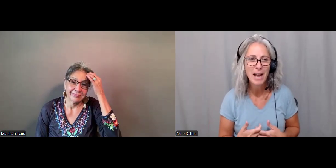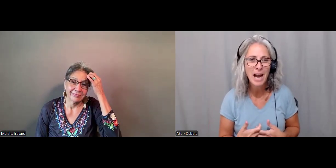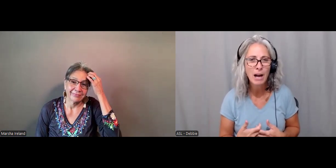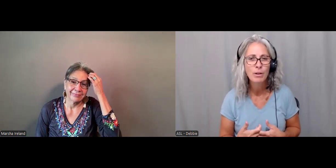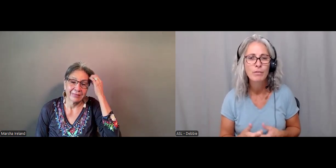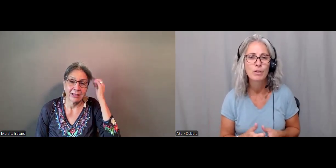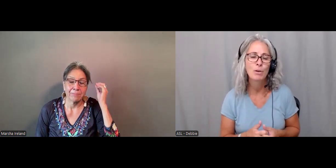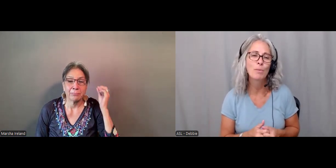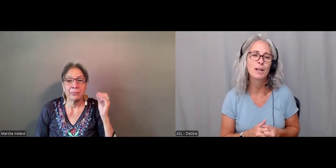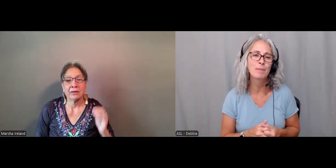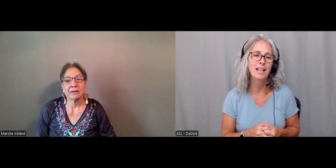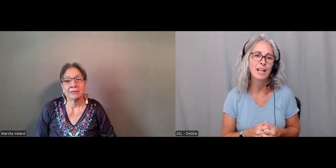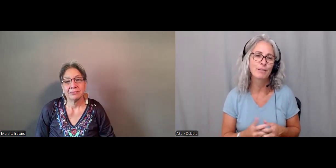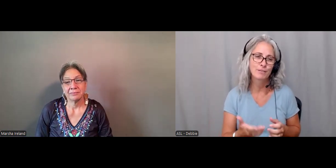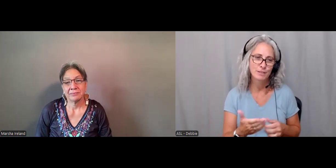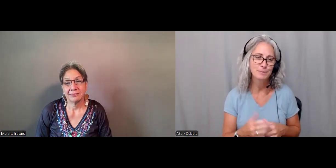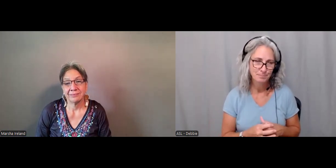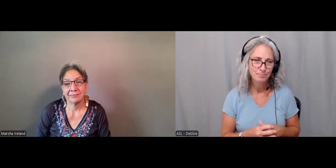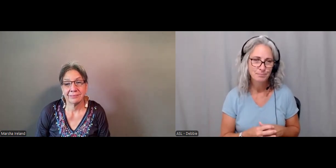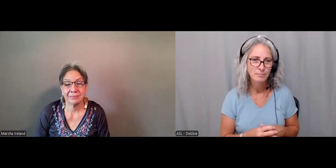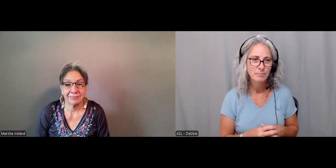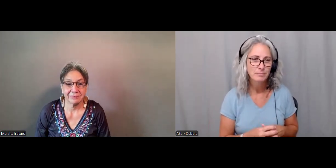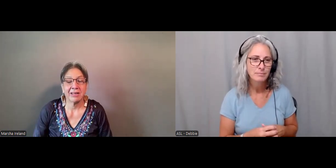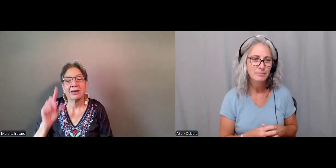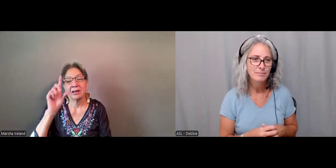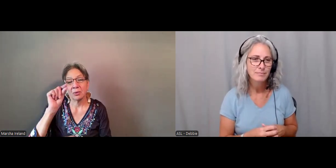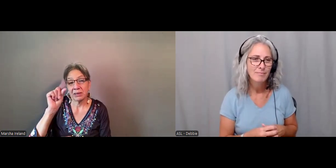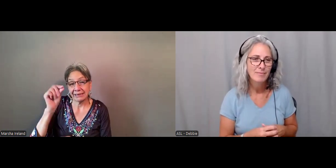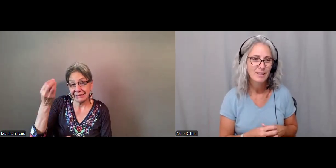Incredibly powerful moment in my life.